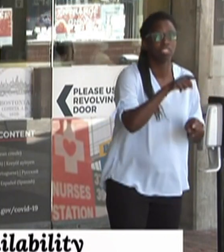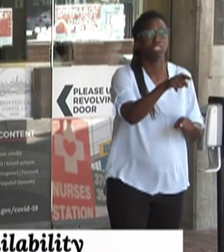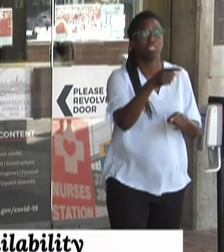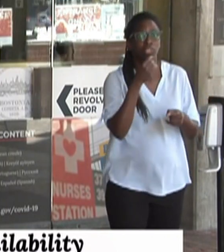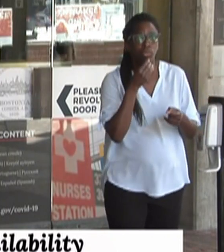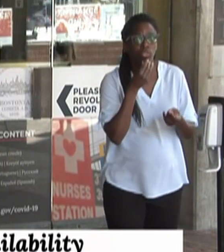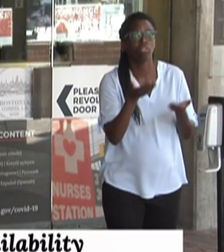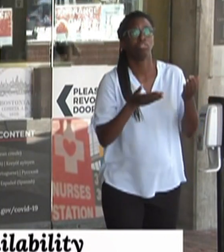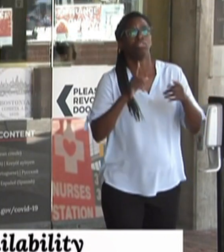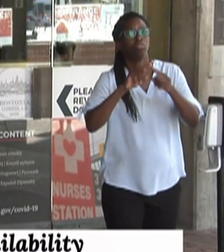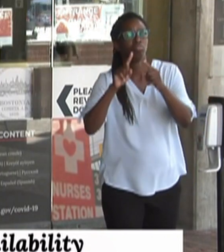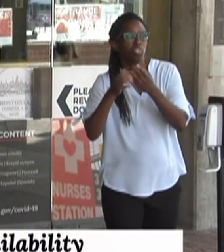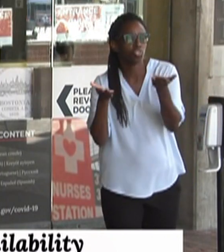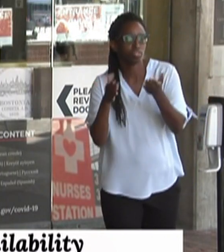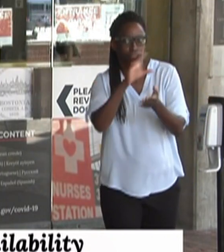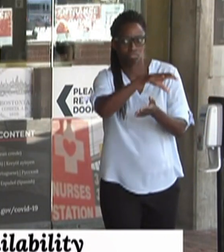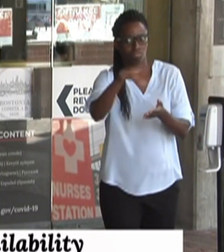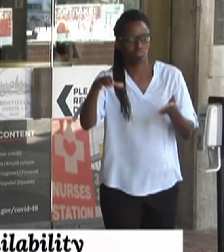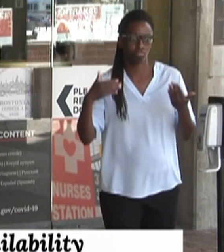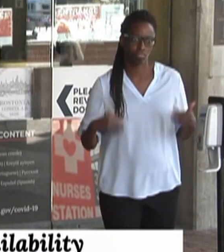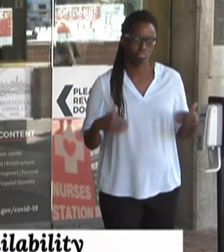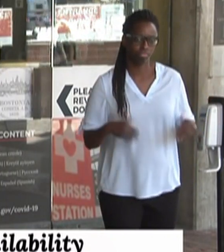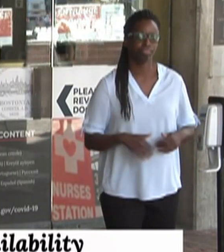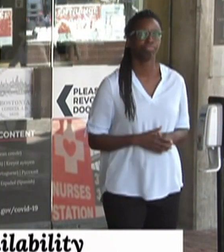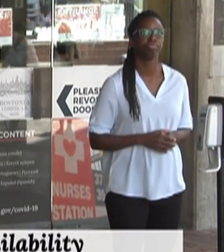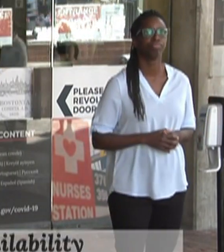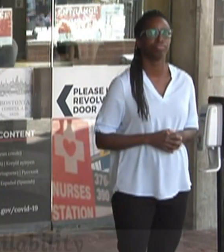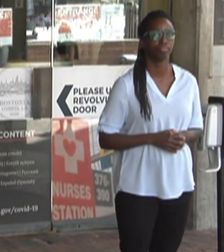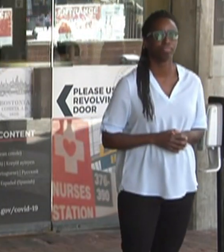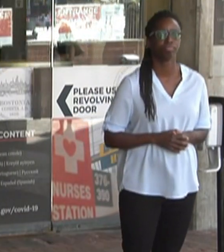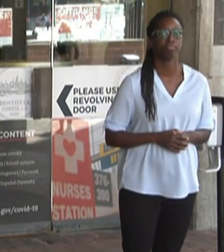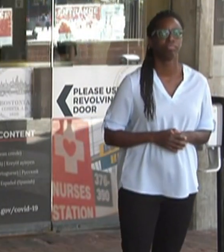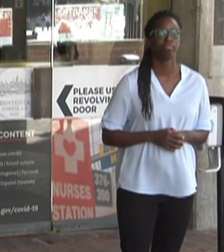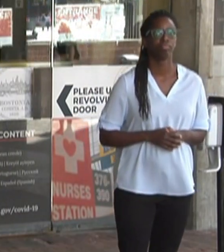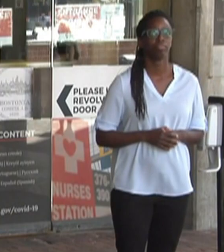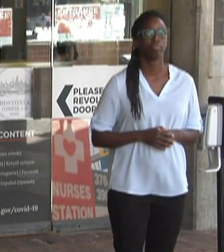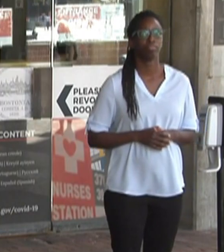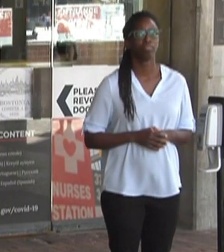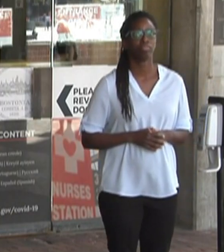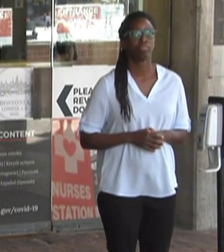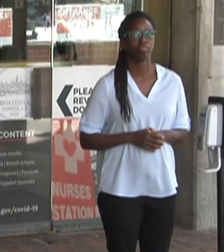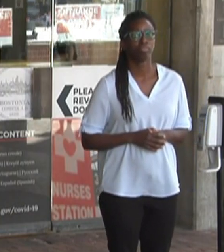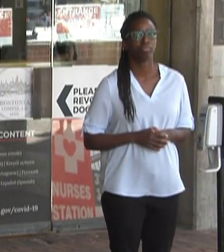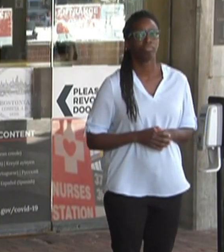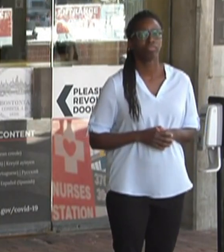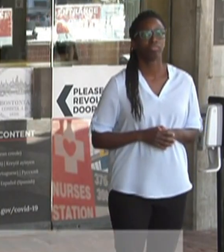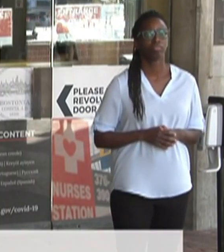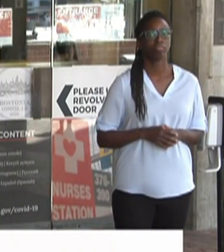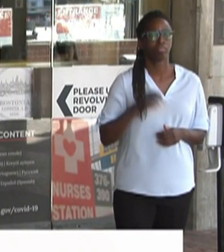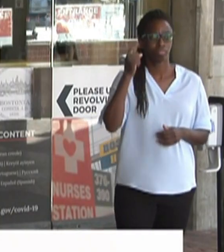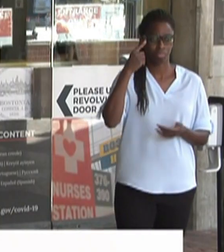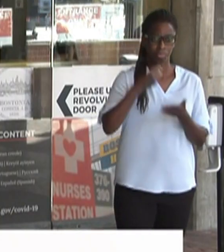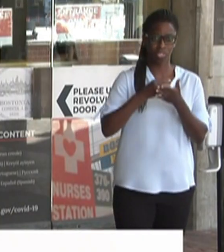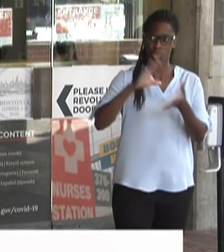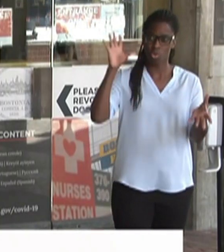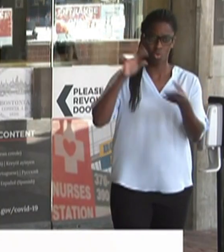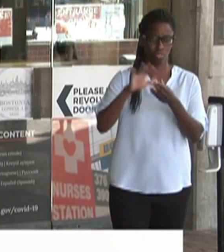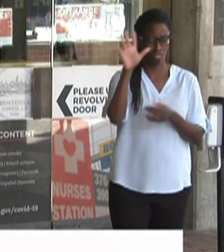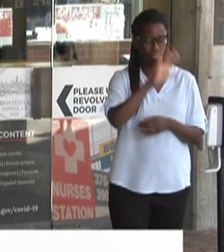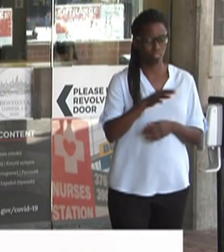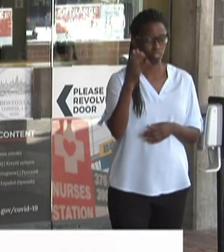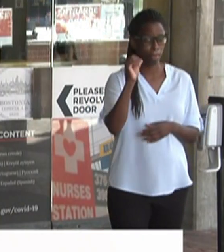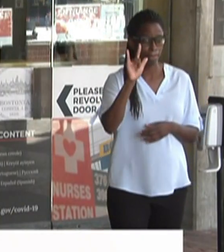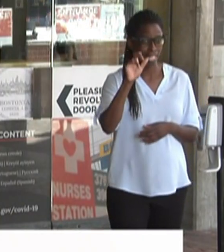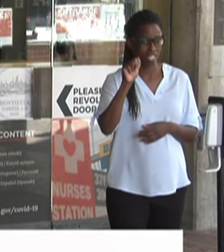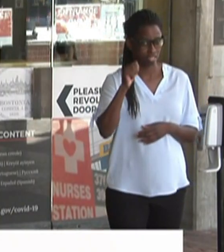Over $14 million of those funds have provided food access and other basic needs in vulnerable households all across